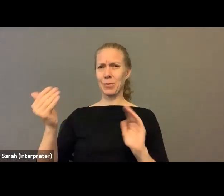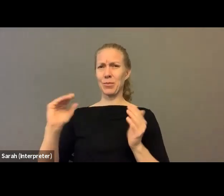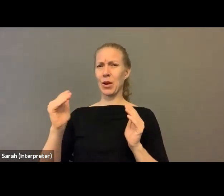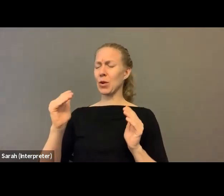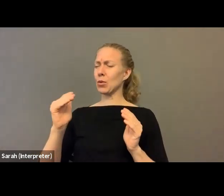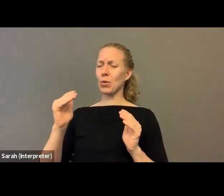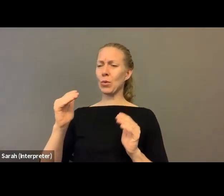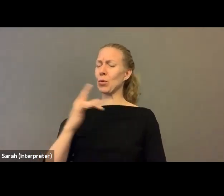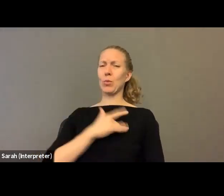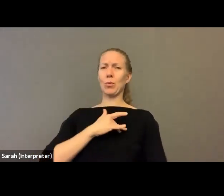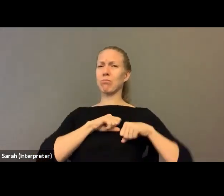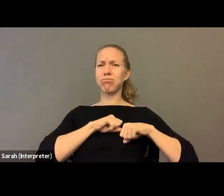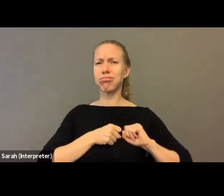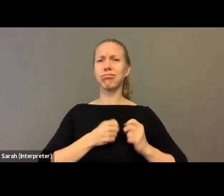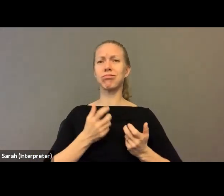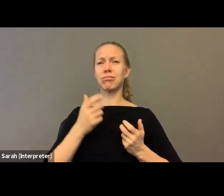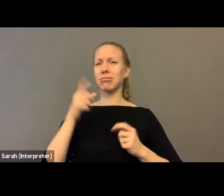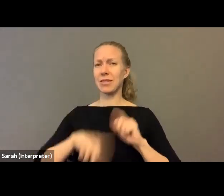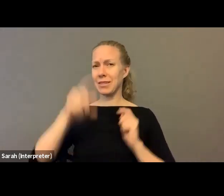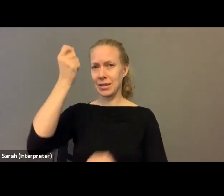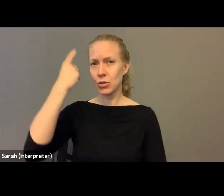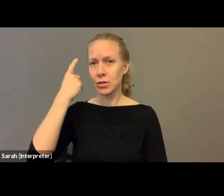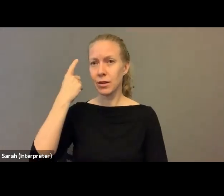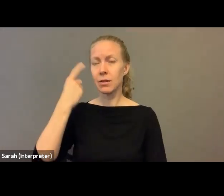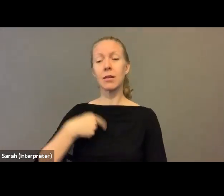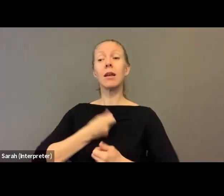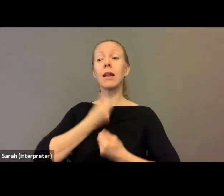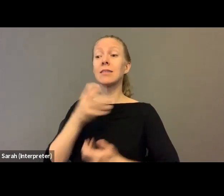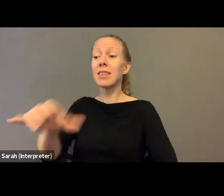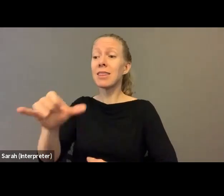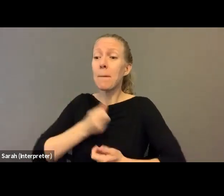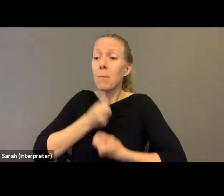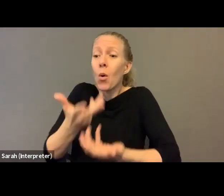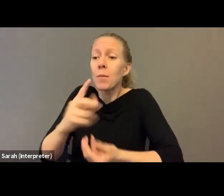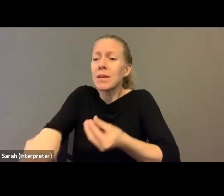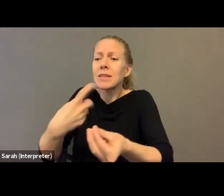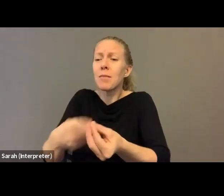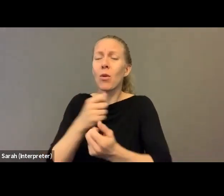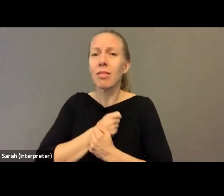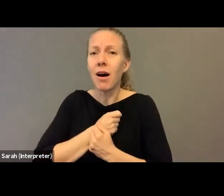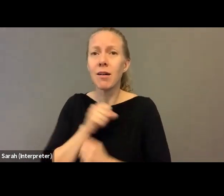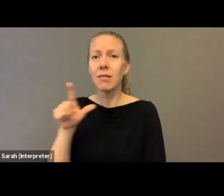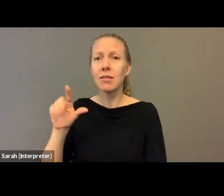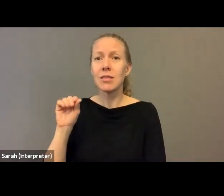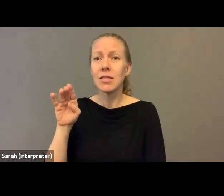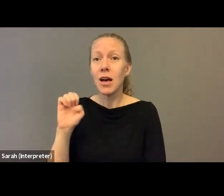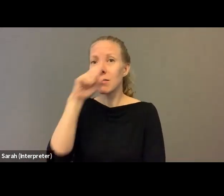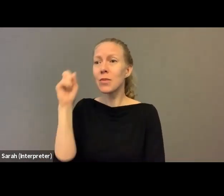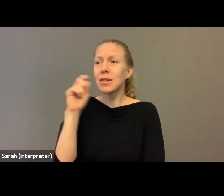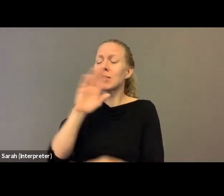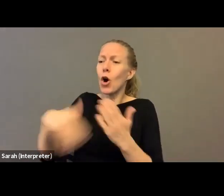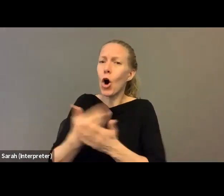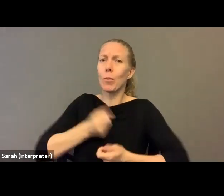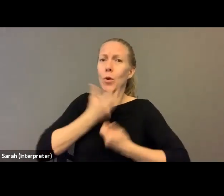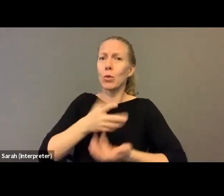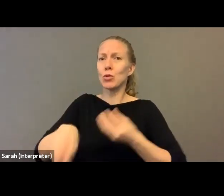around. And I said the poem is about love because all poems are about love. And you rolled your eyes so hard, I